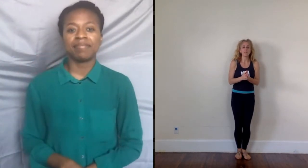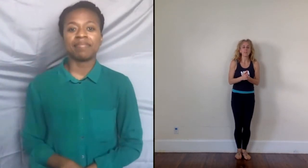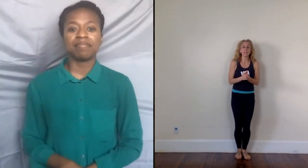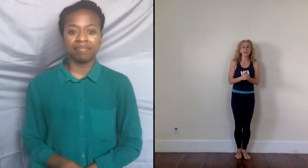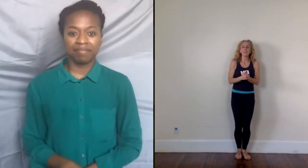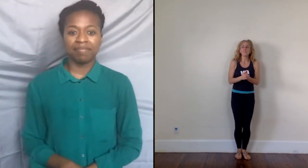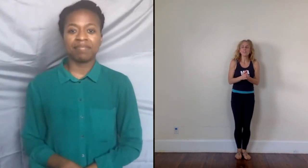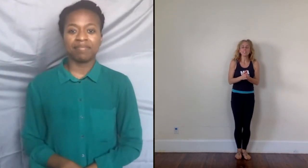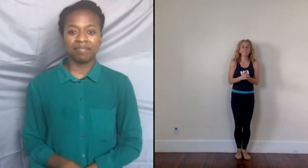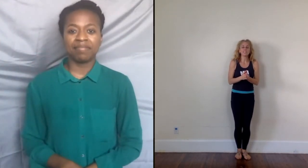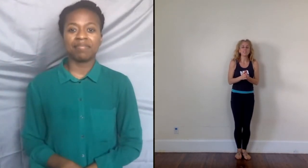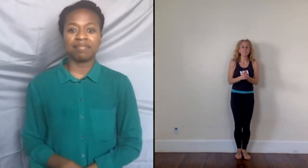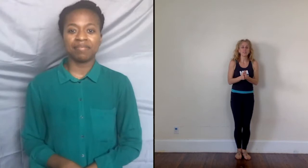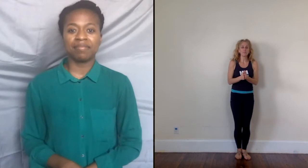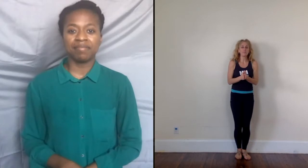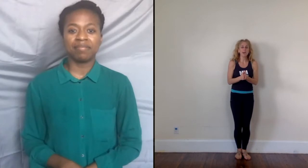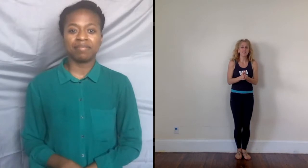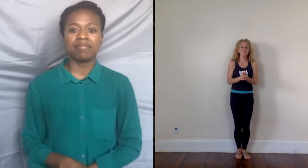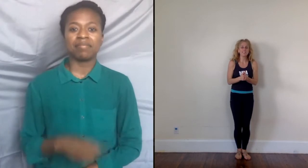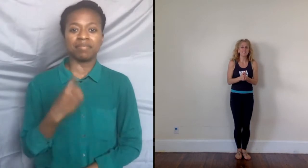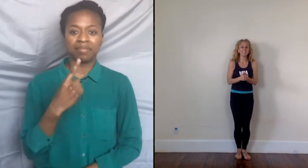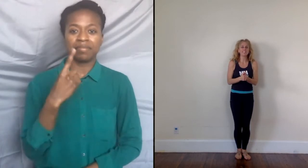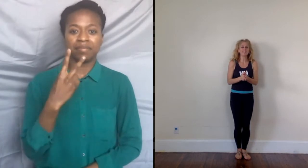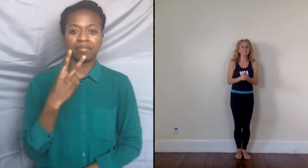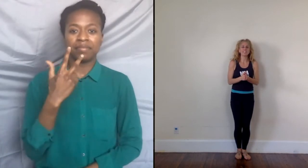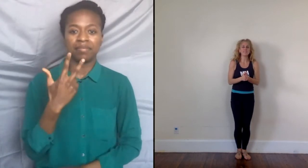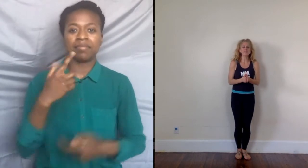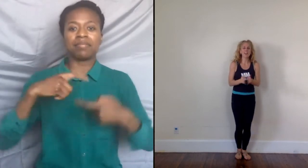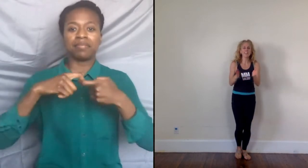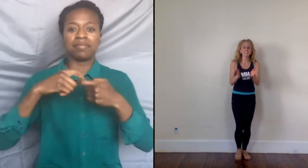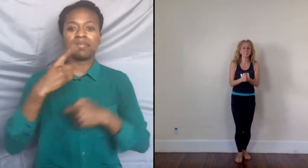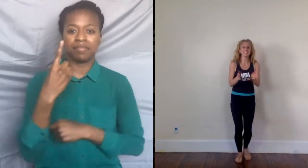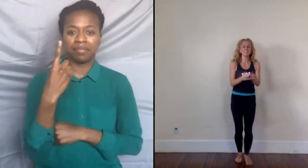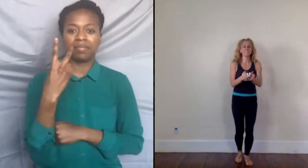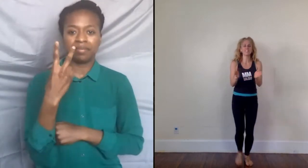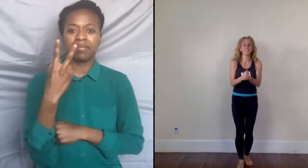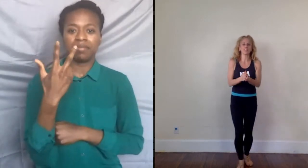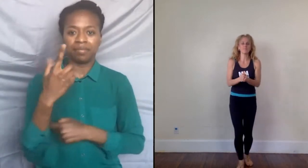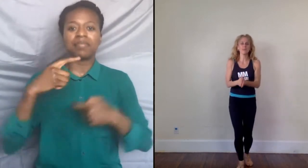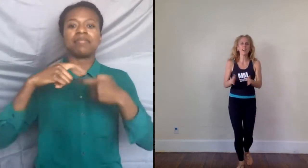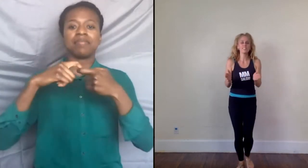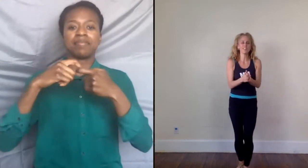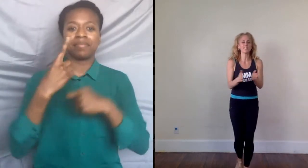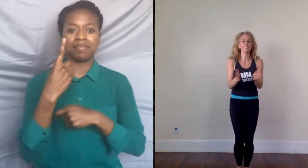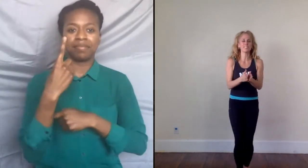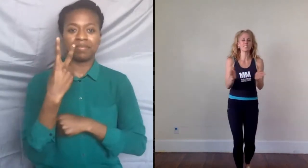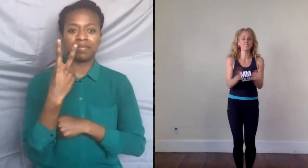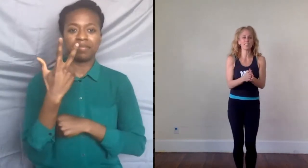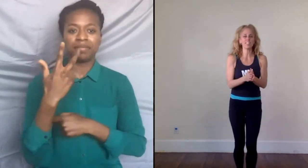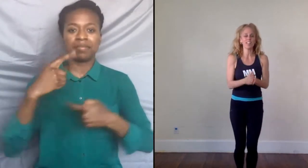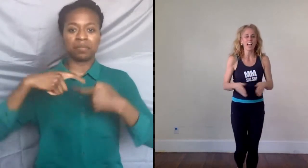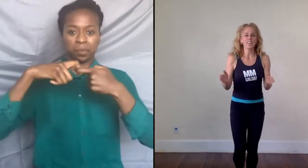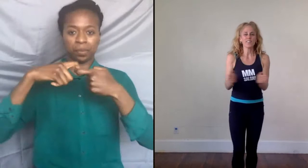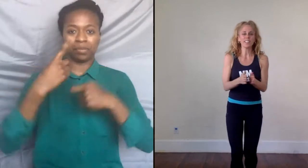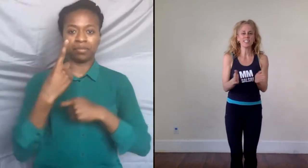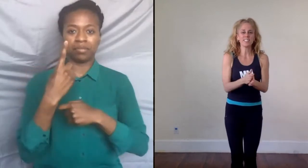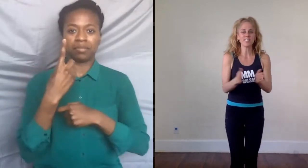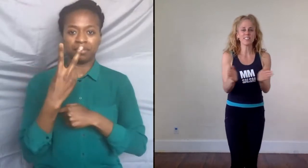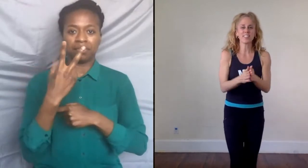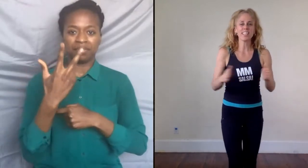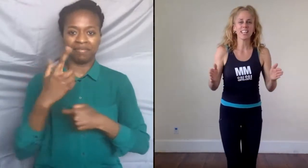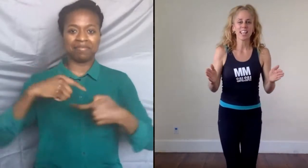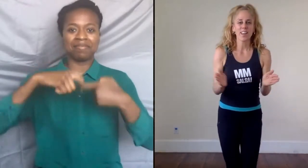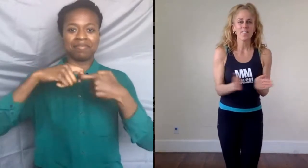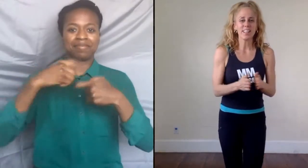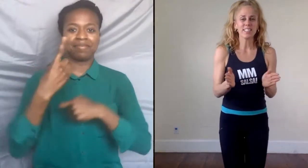go. 1, 2, 3, pause. 1, 2, 3, pause. 1, 2, 3, pause. 1, 2, 3. 1,